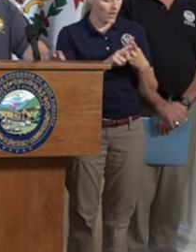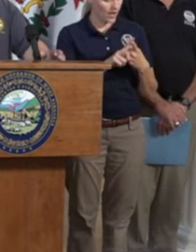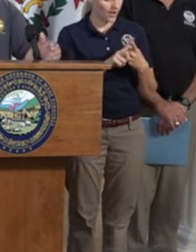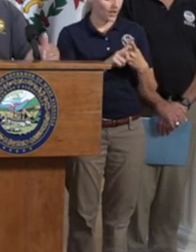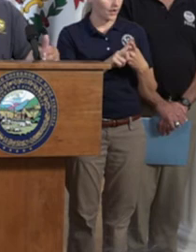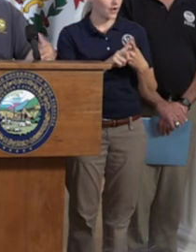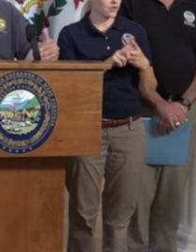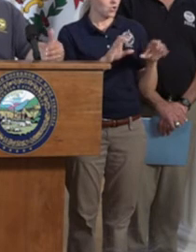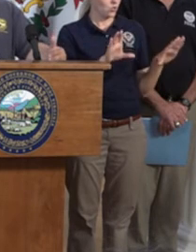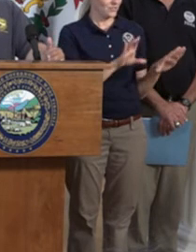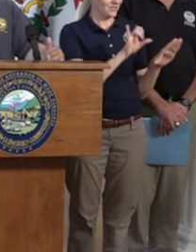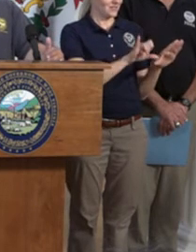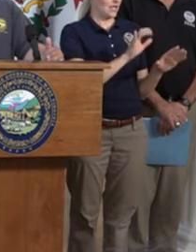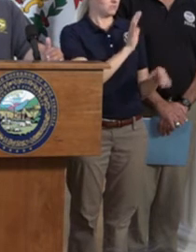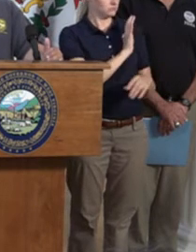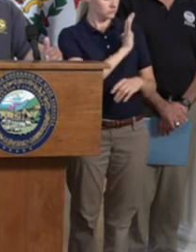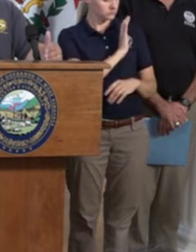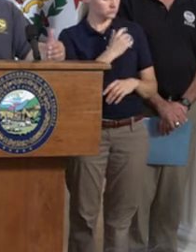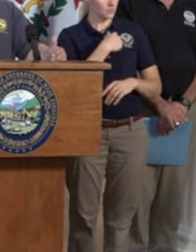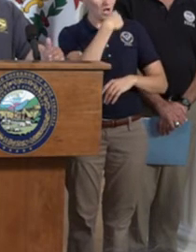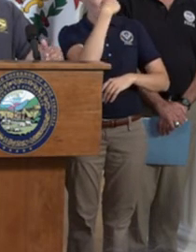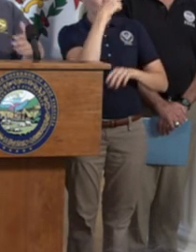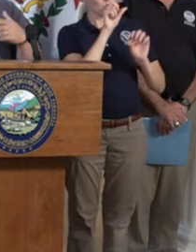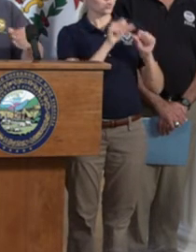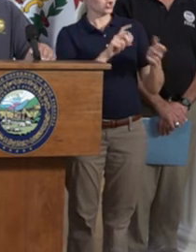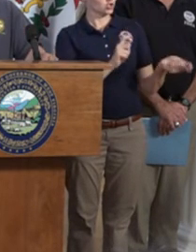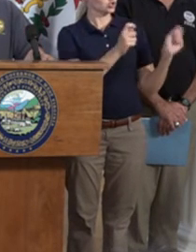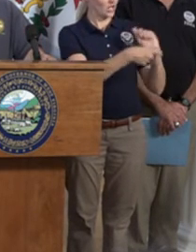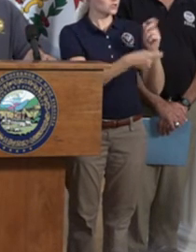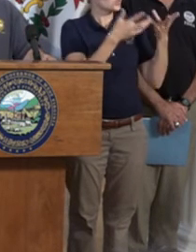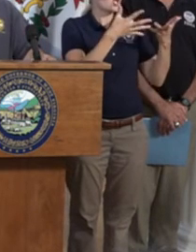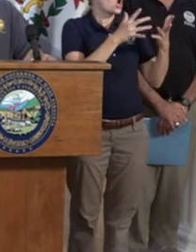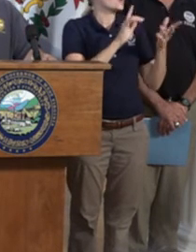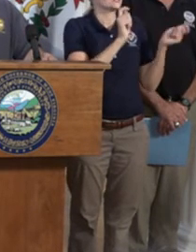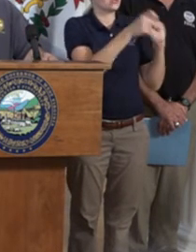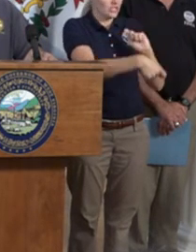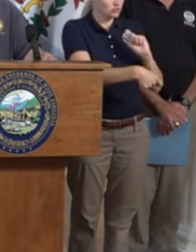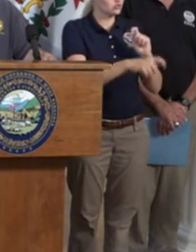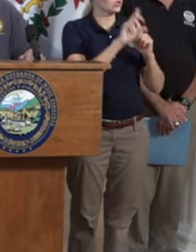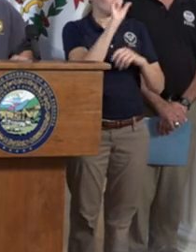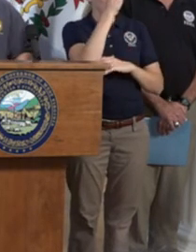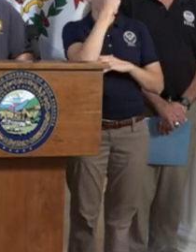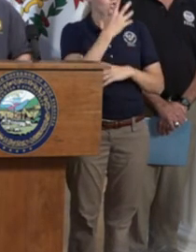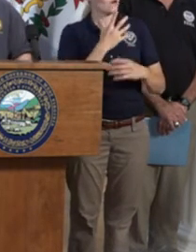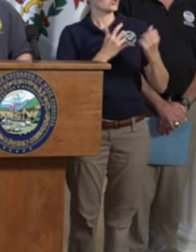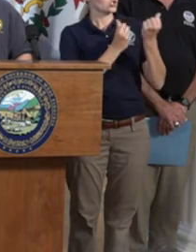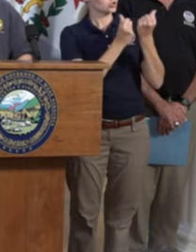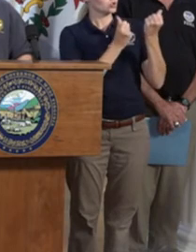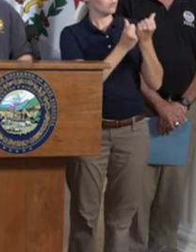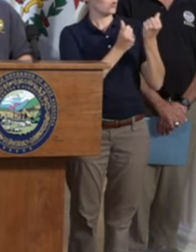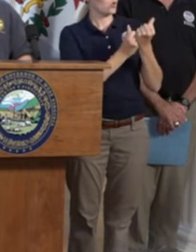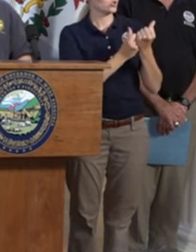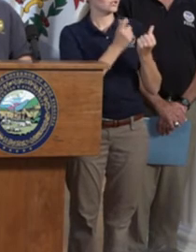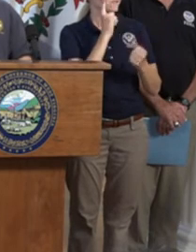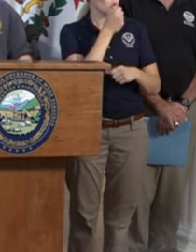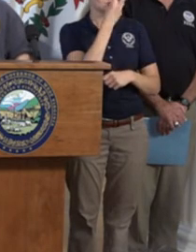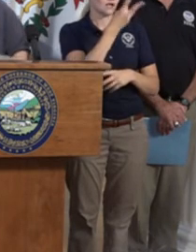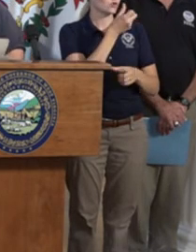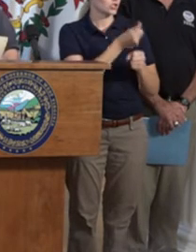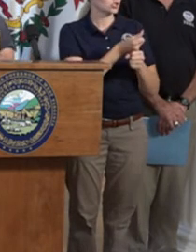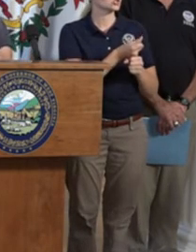of the things that we thought we could make a difference with, we have done, and the governor has supported those through the last several years that I've been